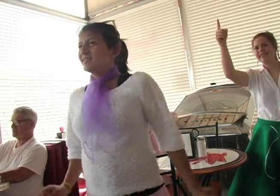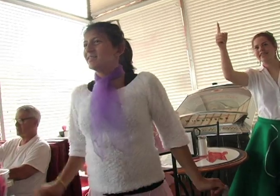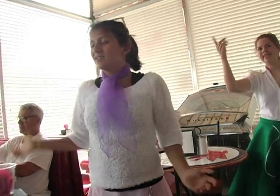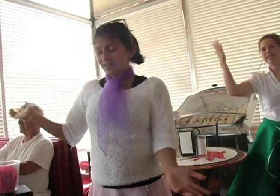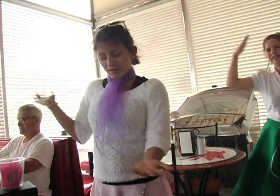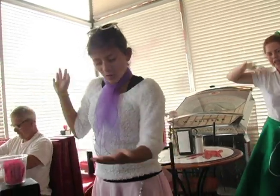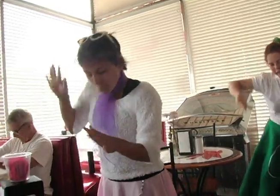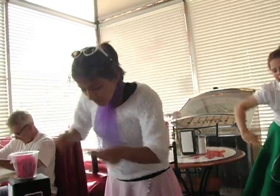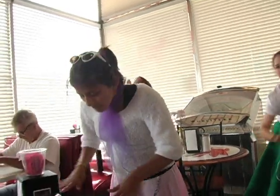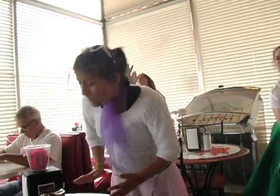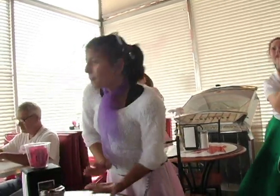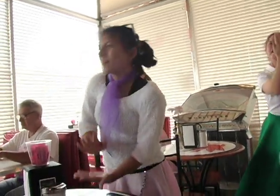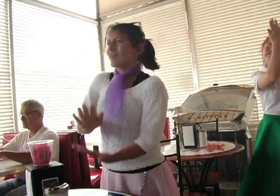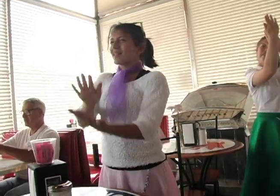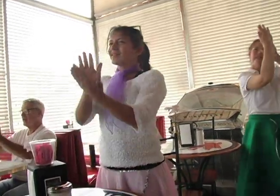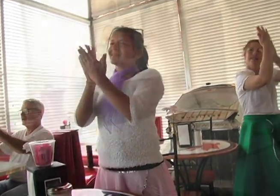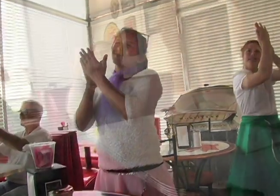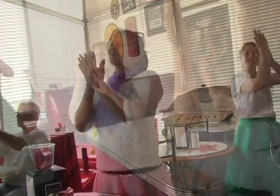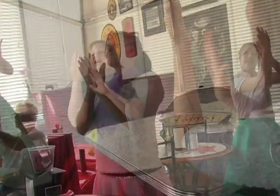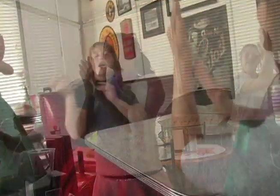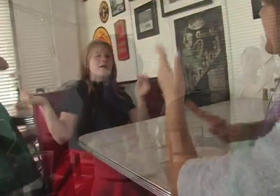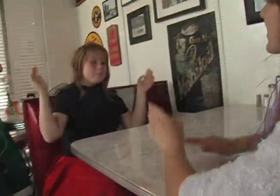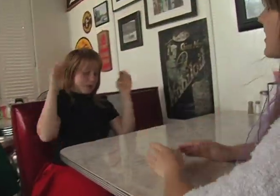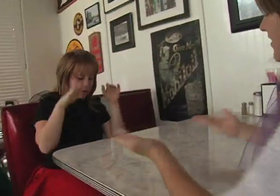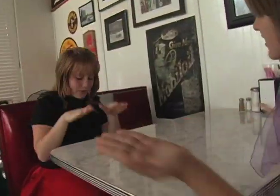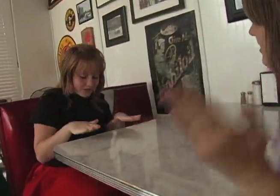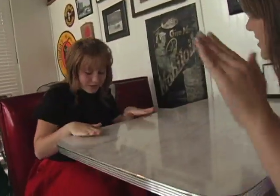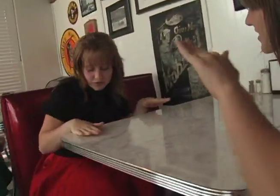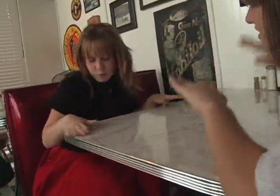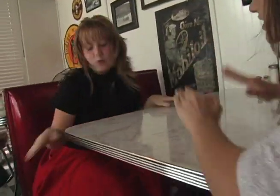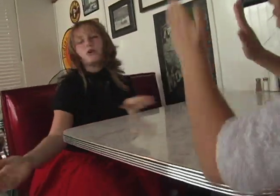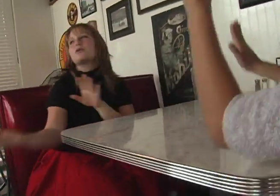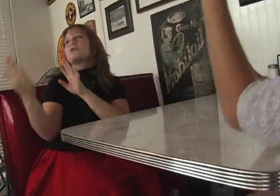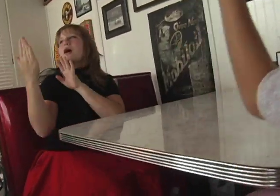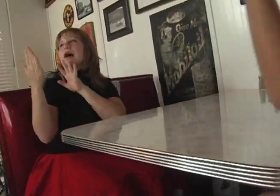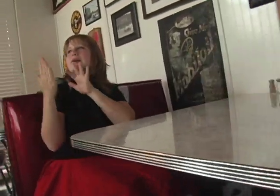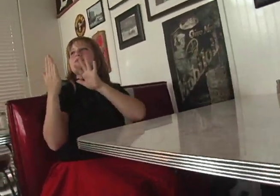bowing to the ground Bowing to the ground